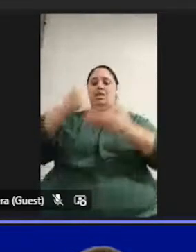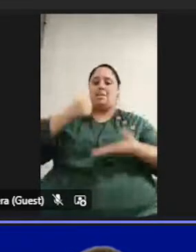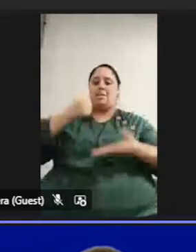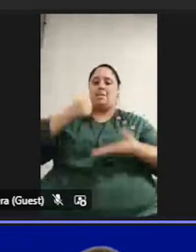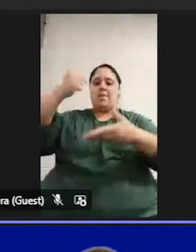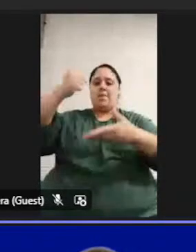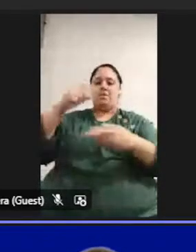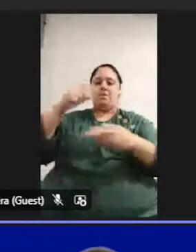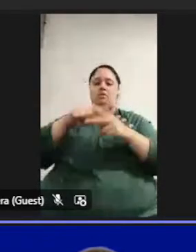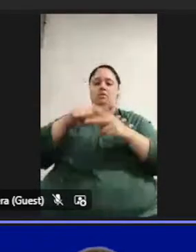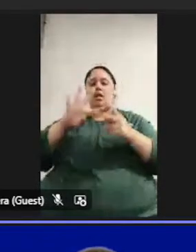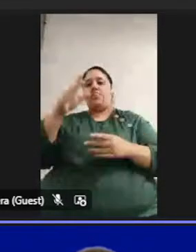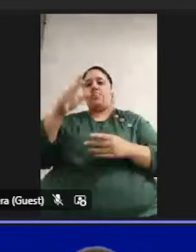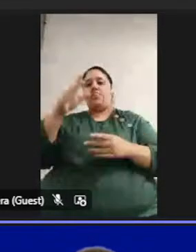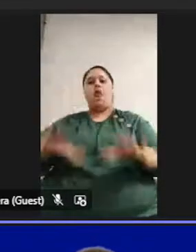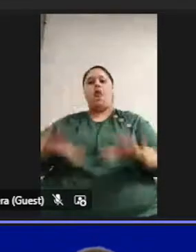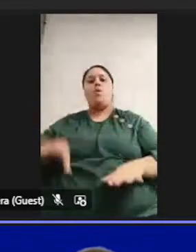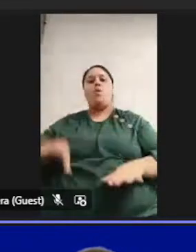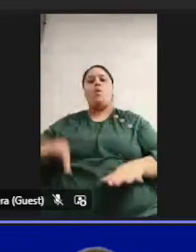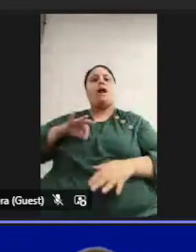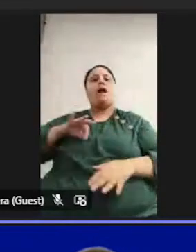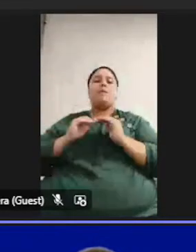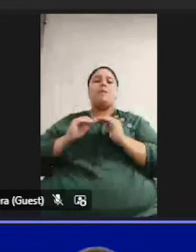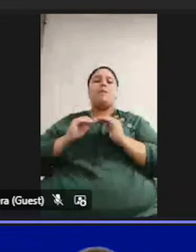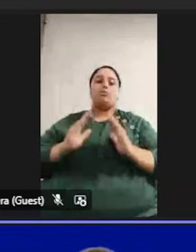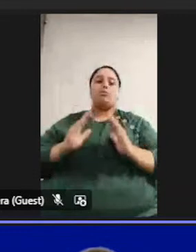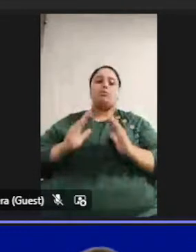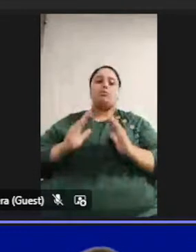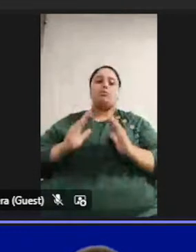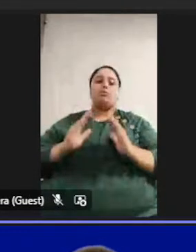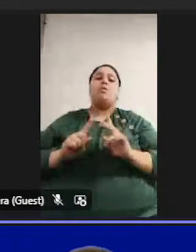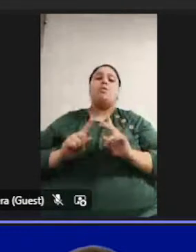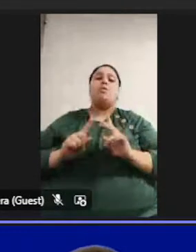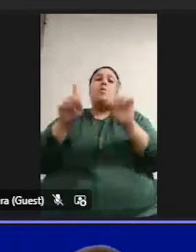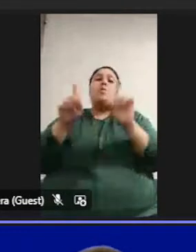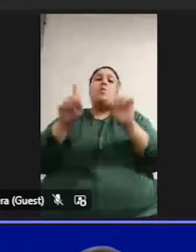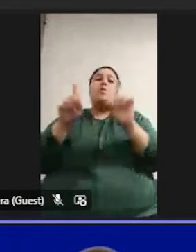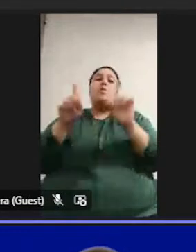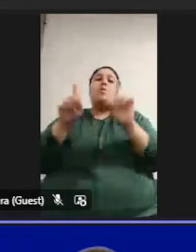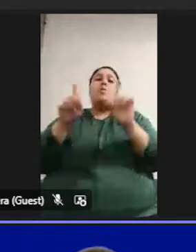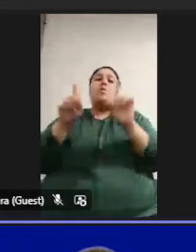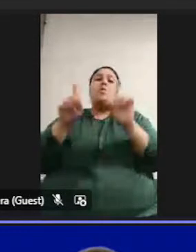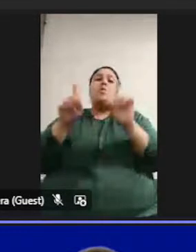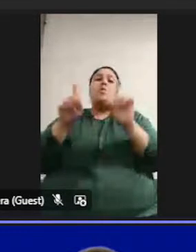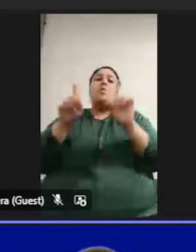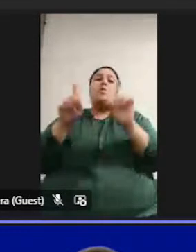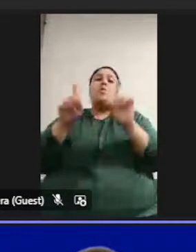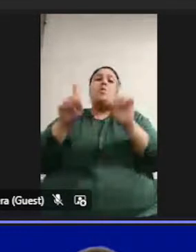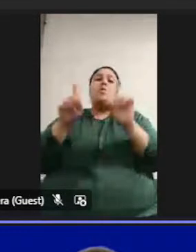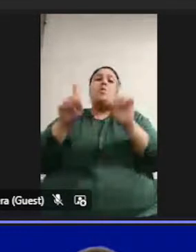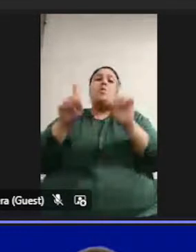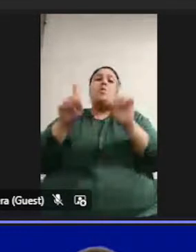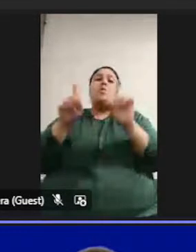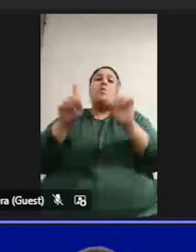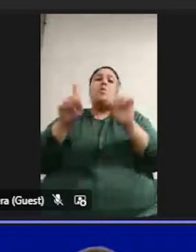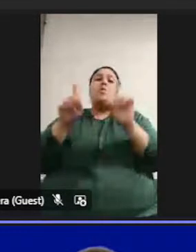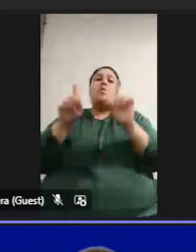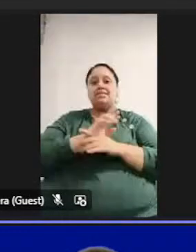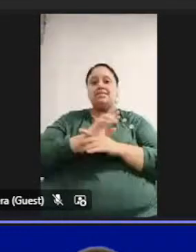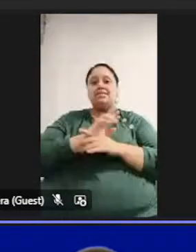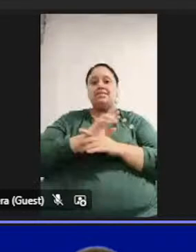income households, but also to services to businesses, to SMMEs